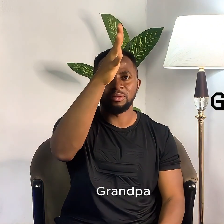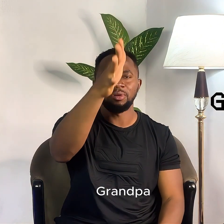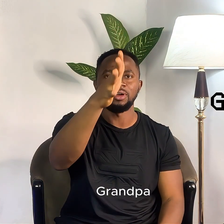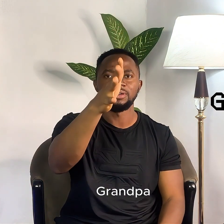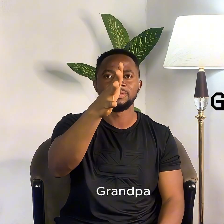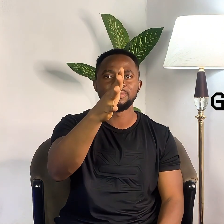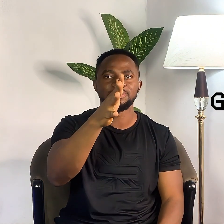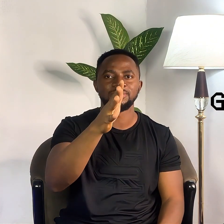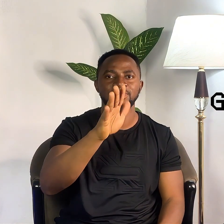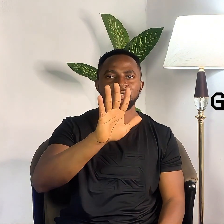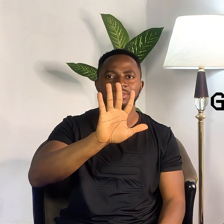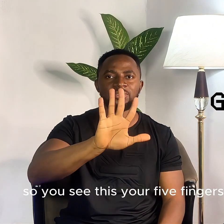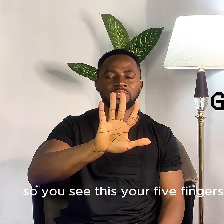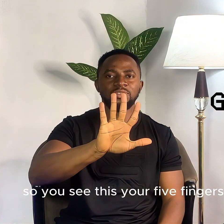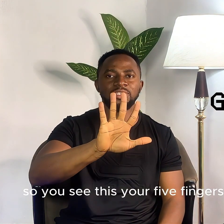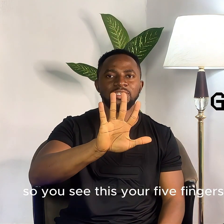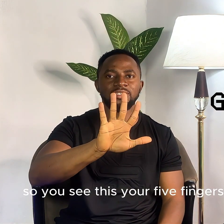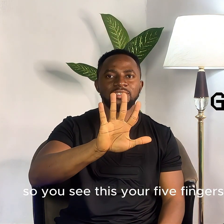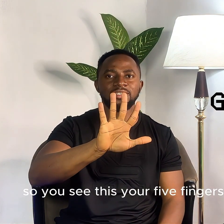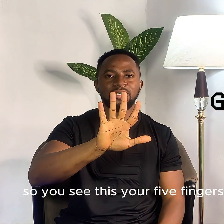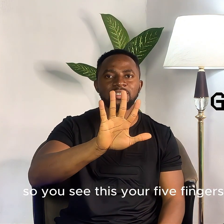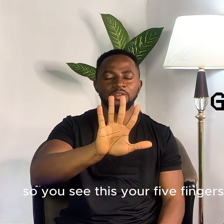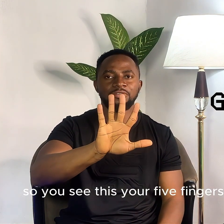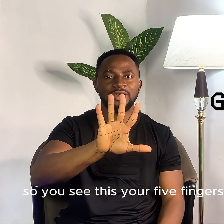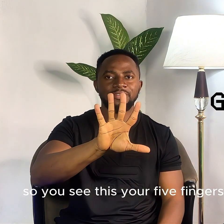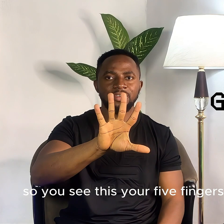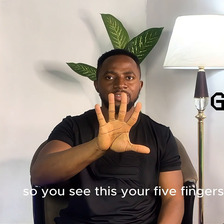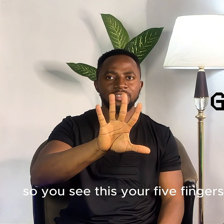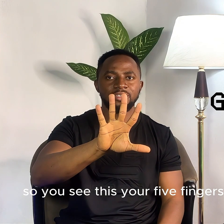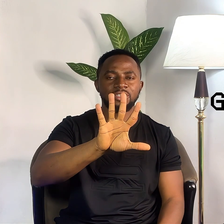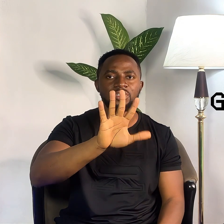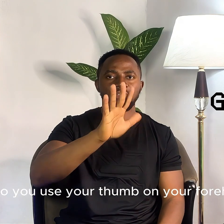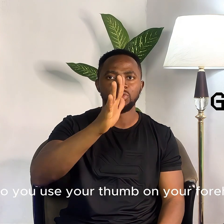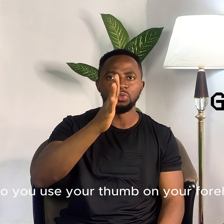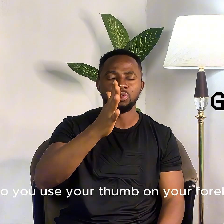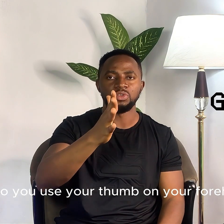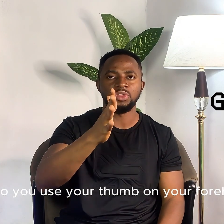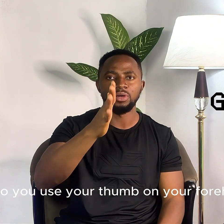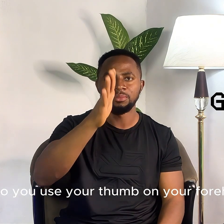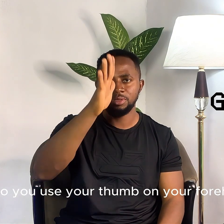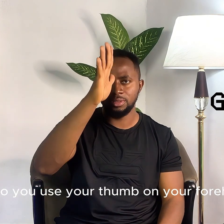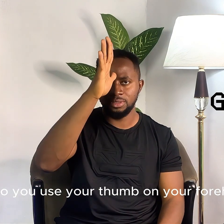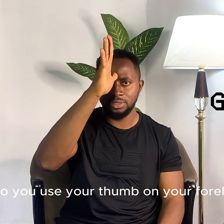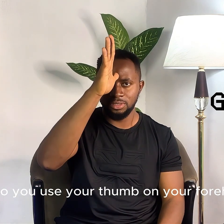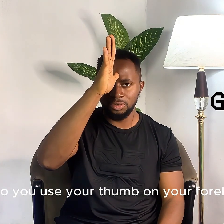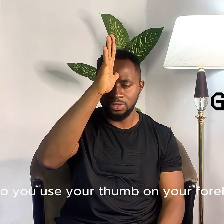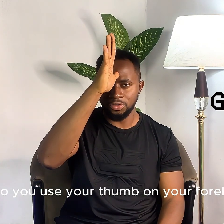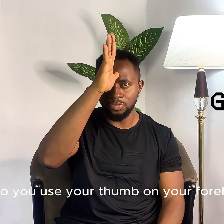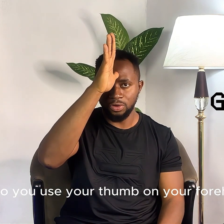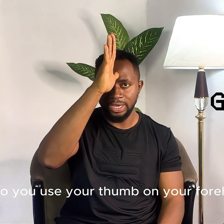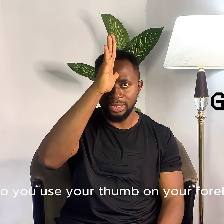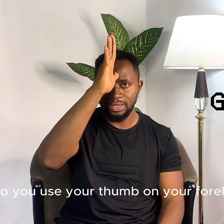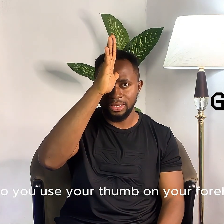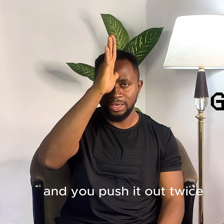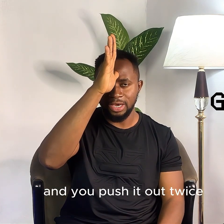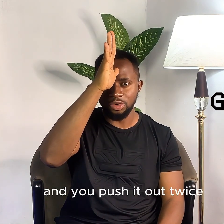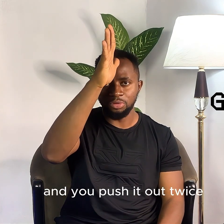grandpa. So you see this, your 5 fingers. So you use your thumb on your forehead and you push it